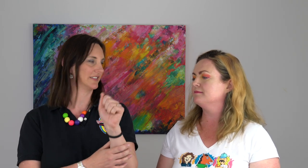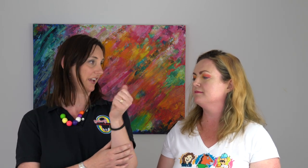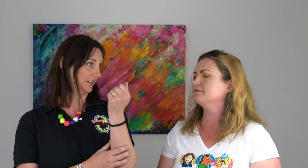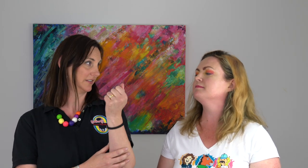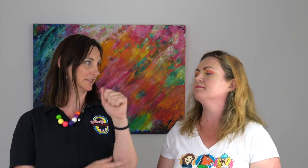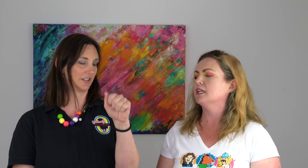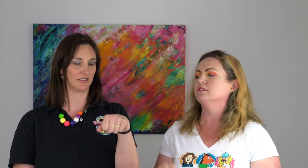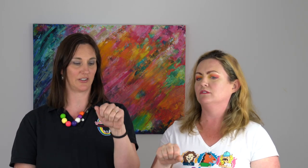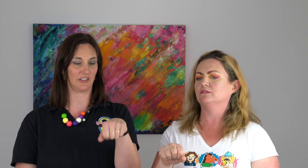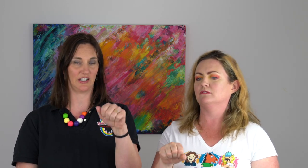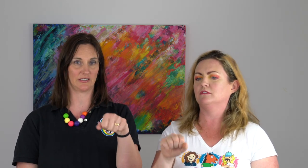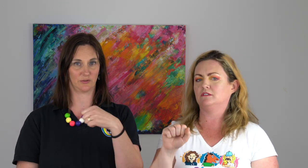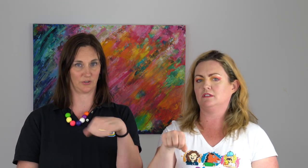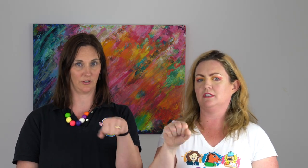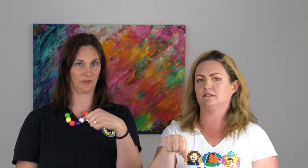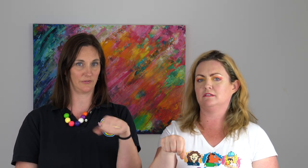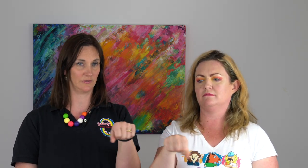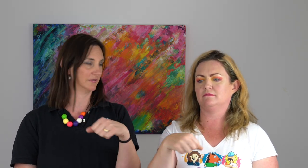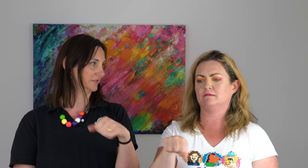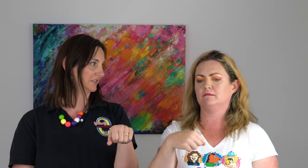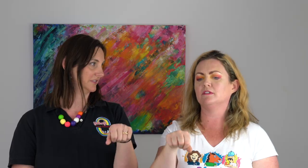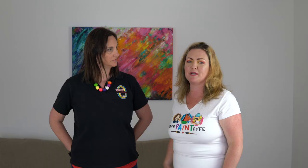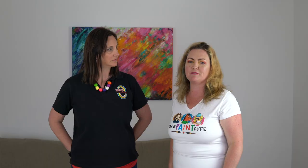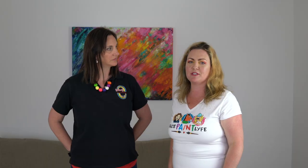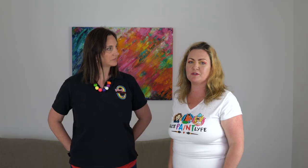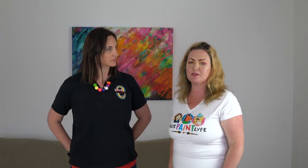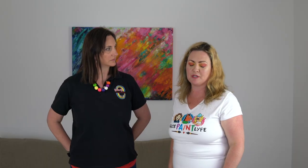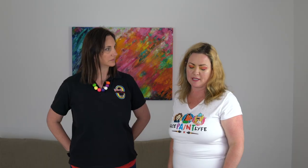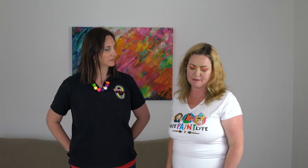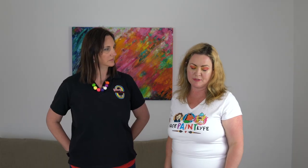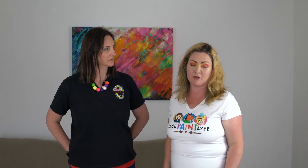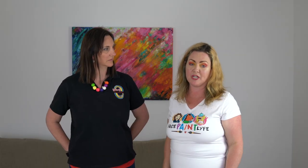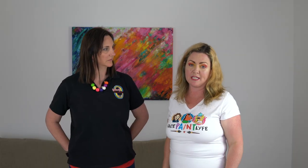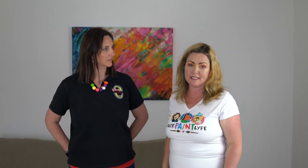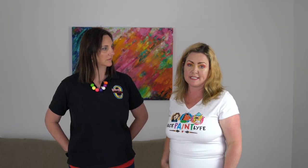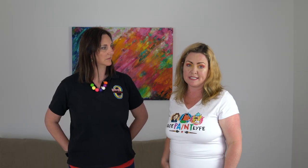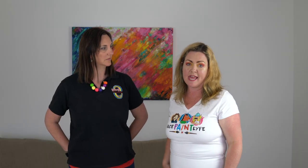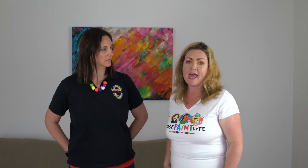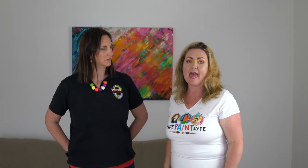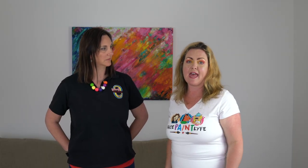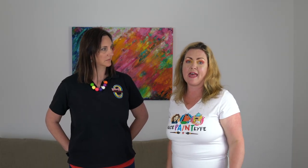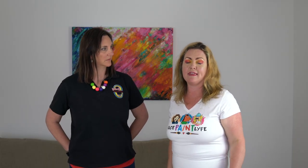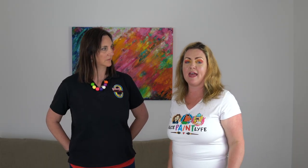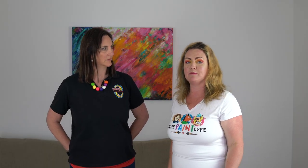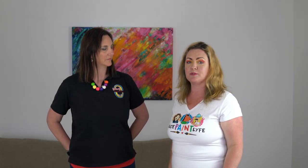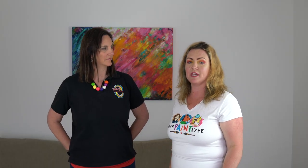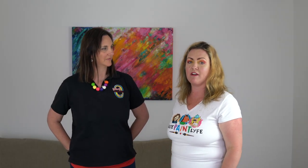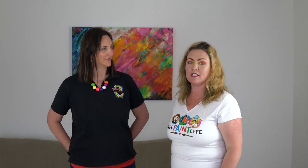the head. So you just go yes or no. We're going to run through some greetings and animals and